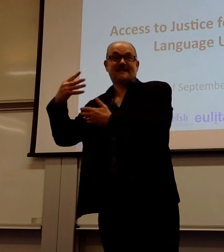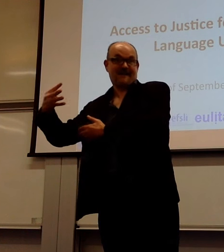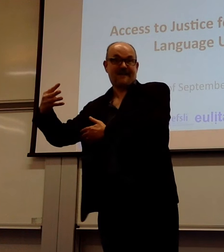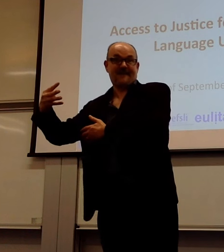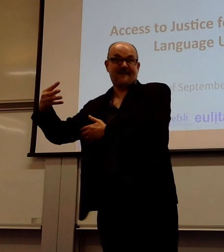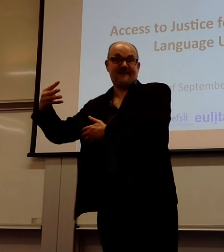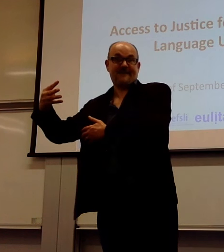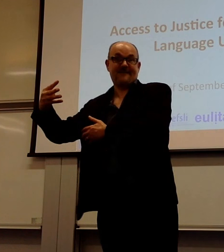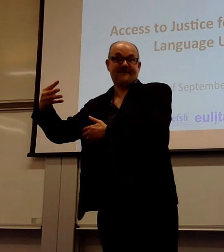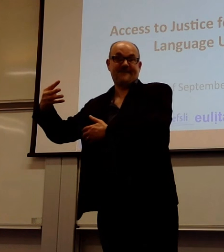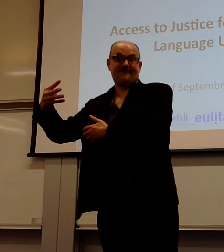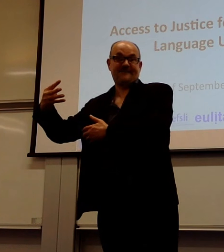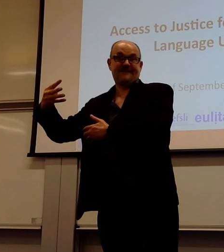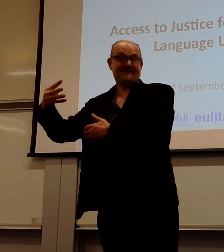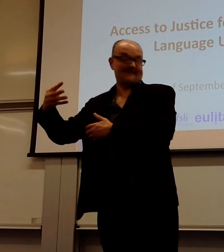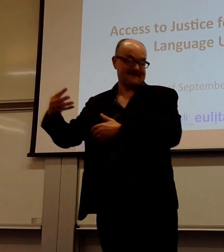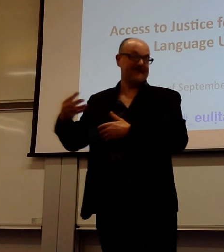in 1979.